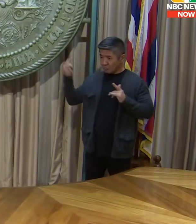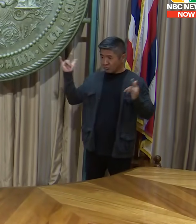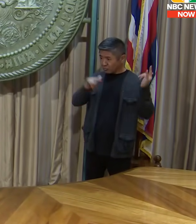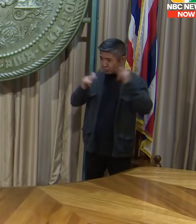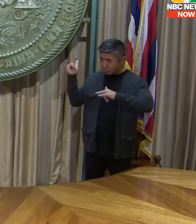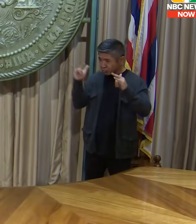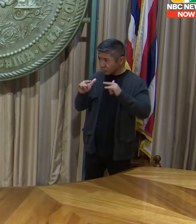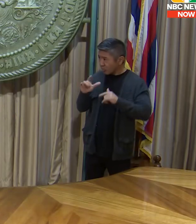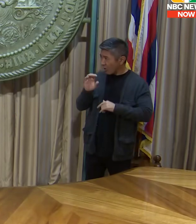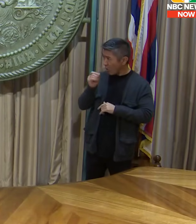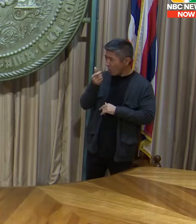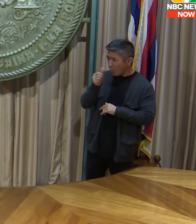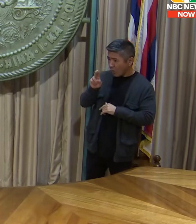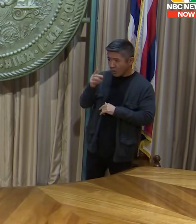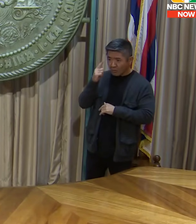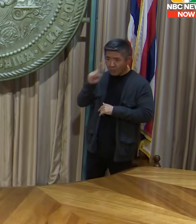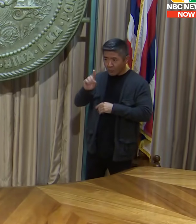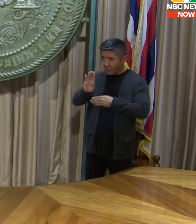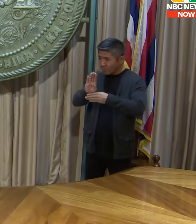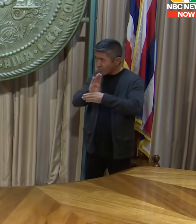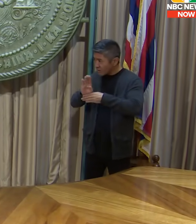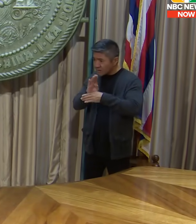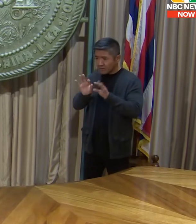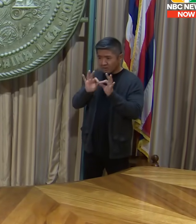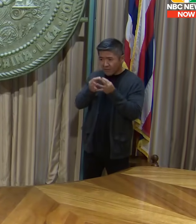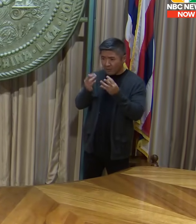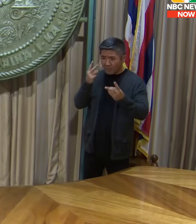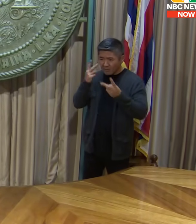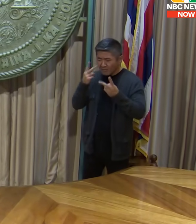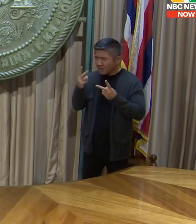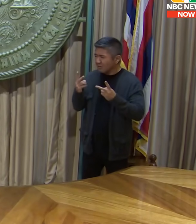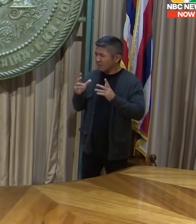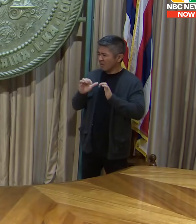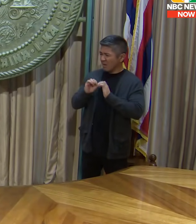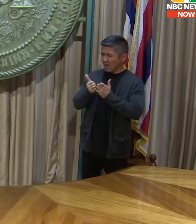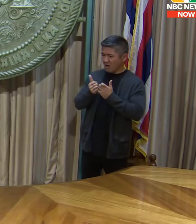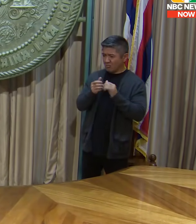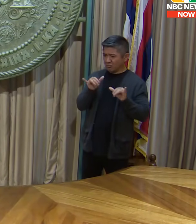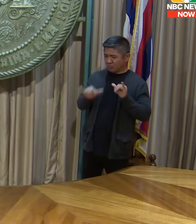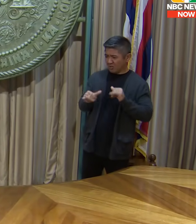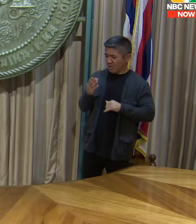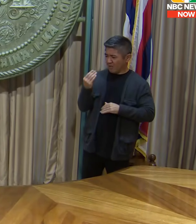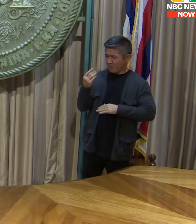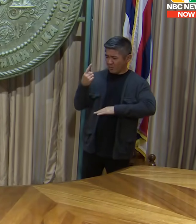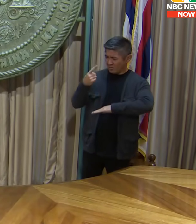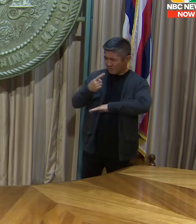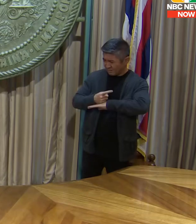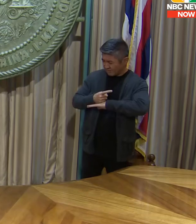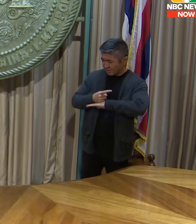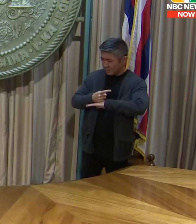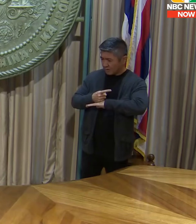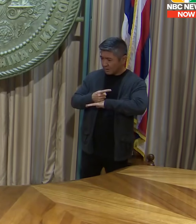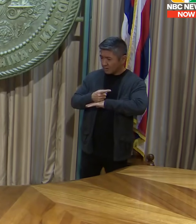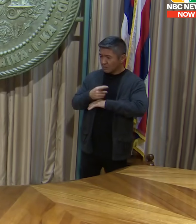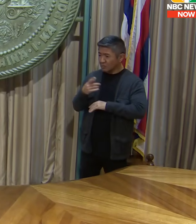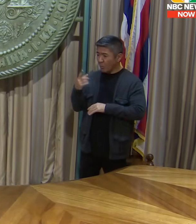business, health, and family reasons. How are they supposed to deal with a 14-day quarantine when they often only need to go for a day or